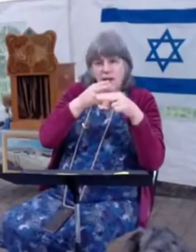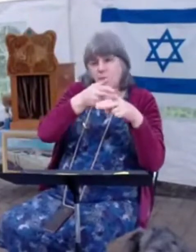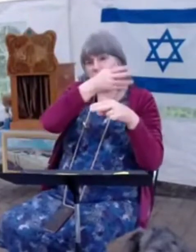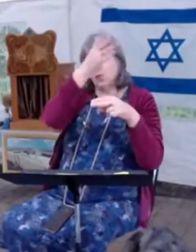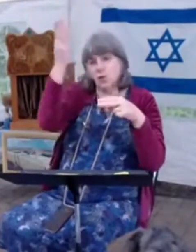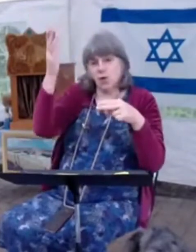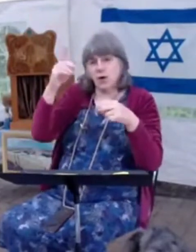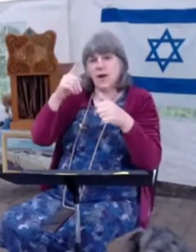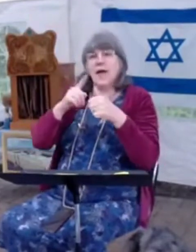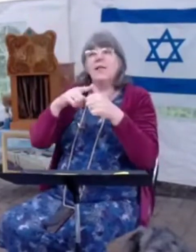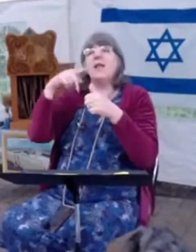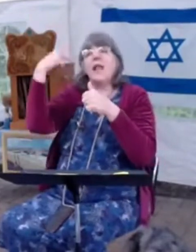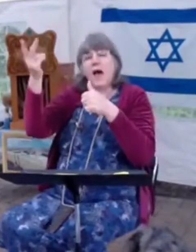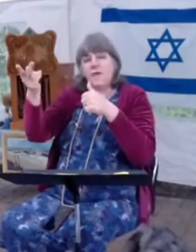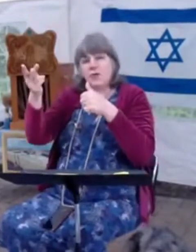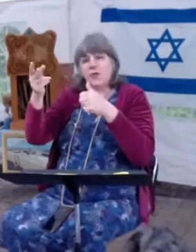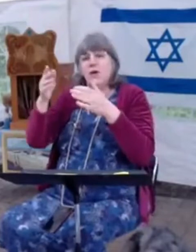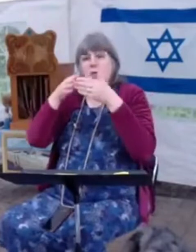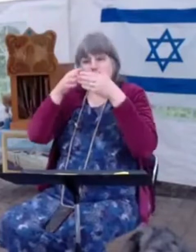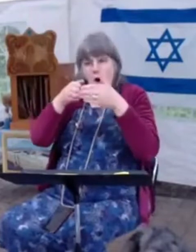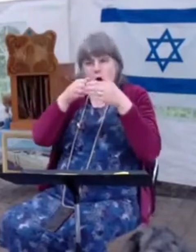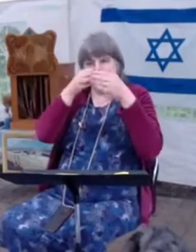and preserving humanity.